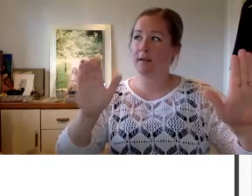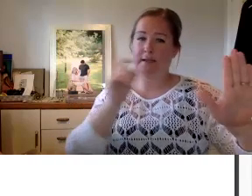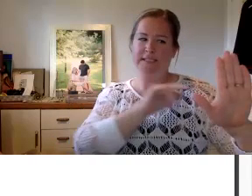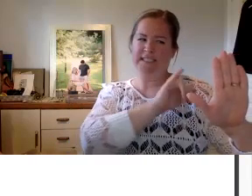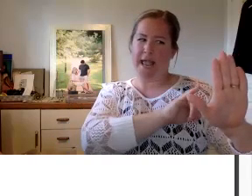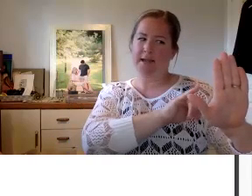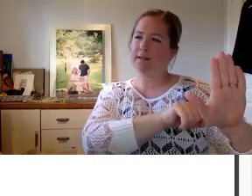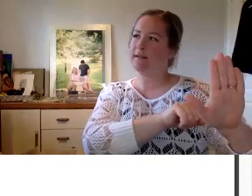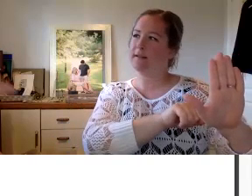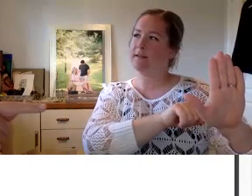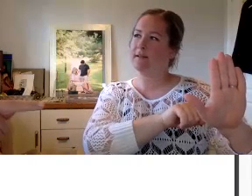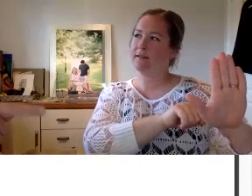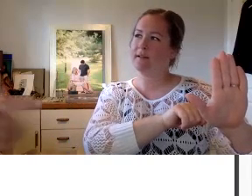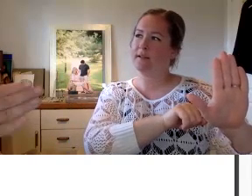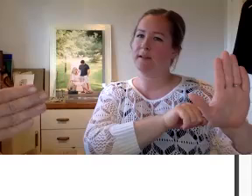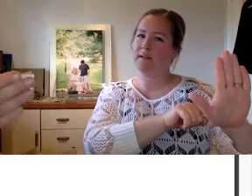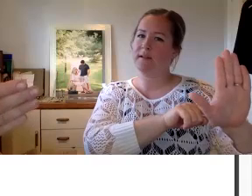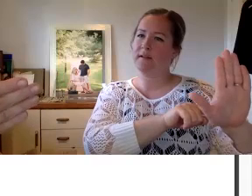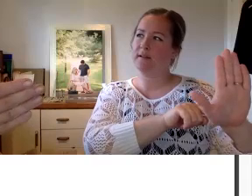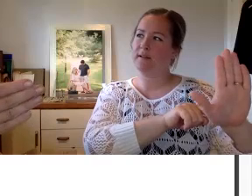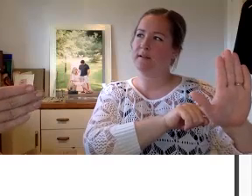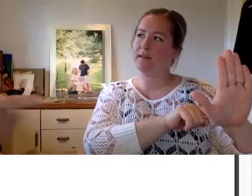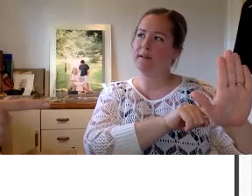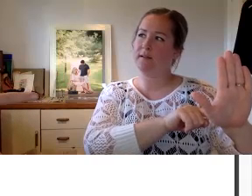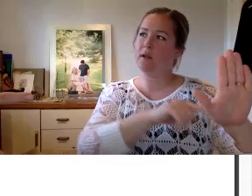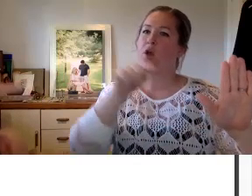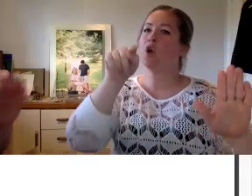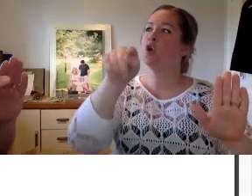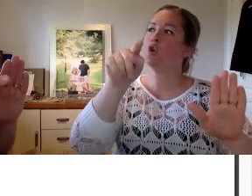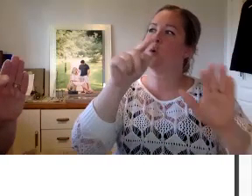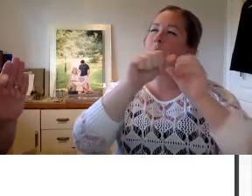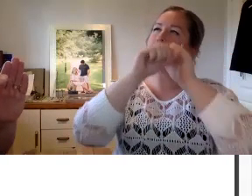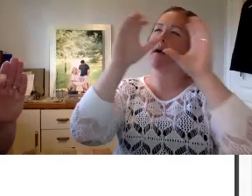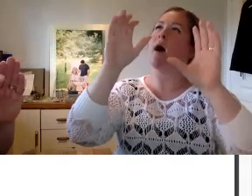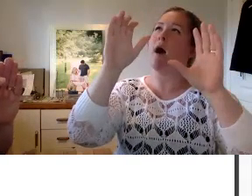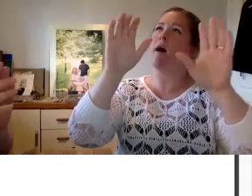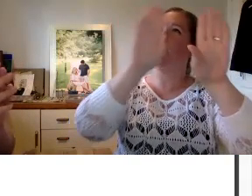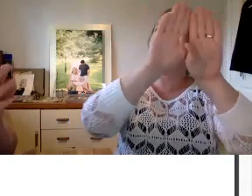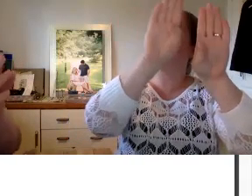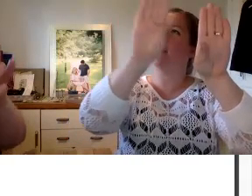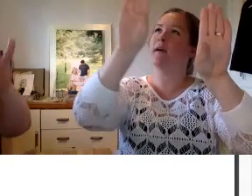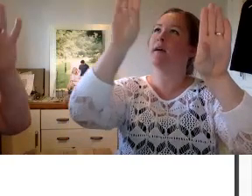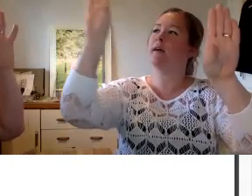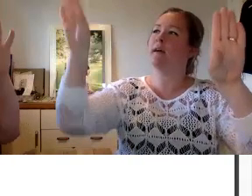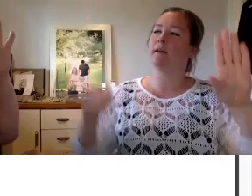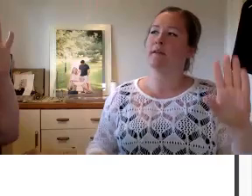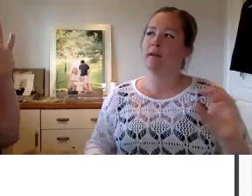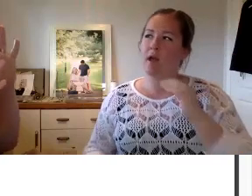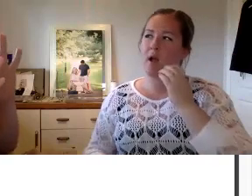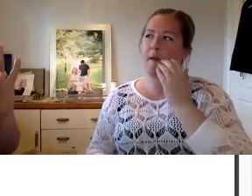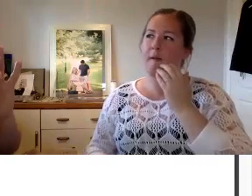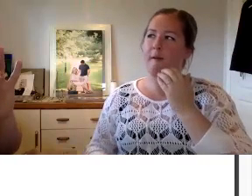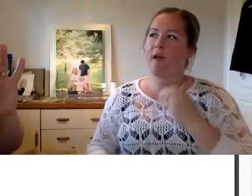so if you want to talk about the provinces, see how my hand stays? and you're imagine, like, just visually